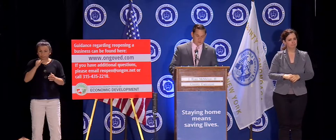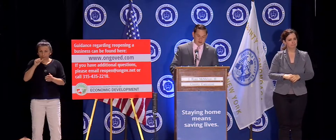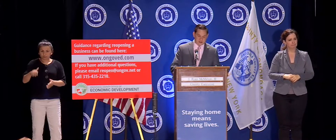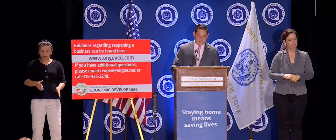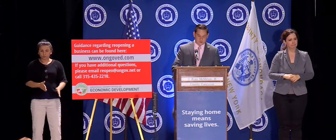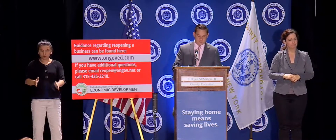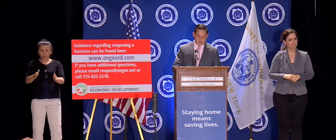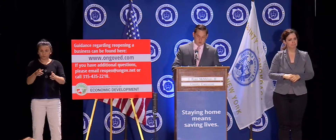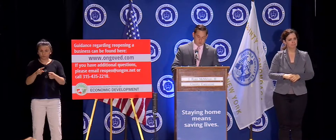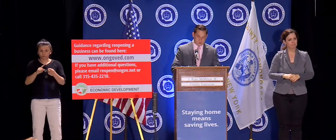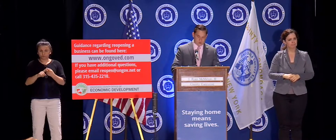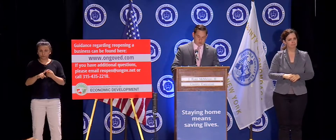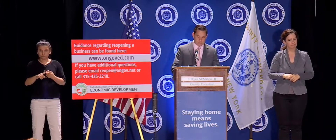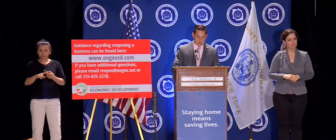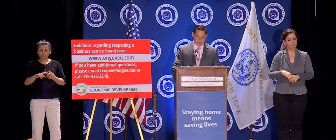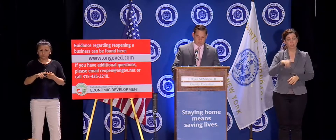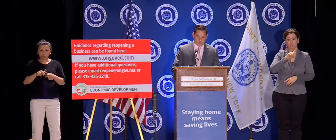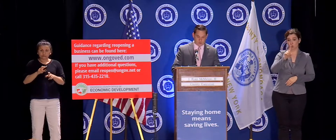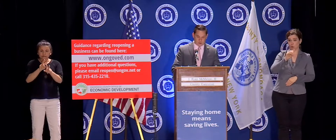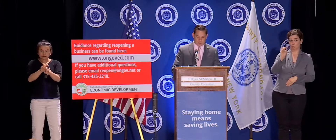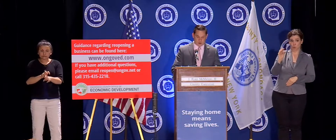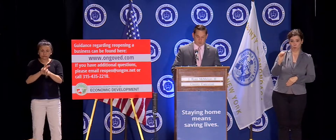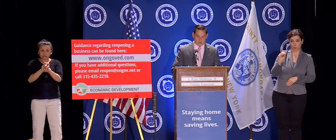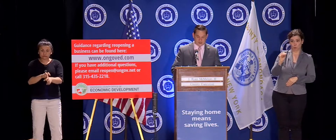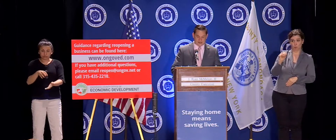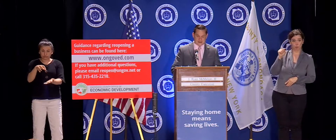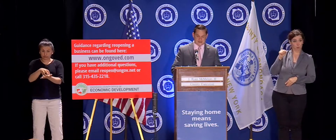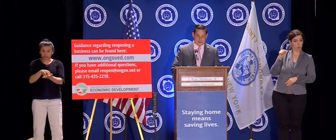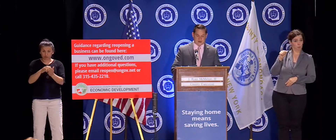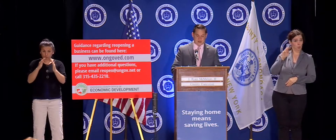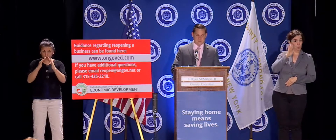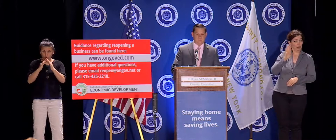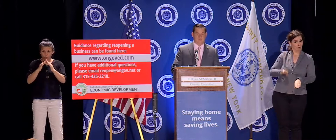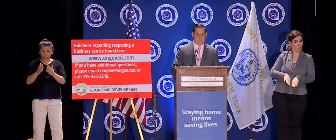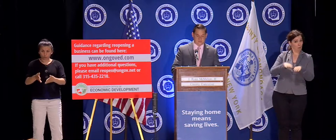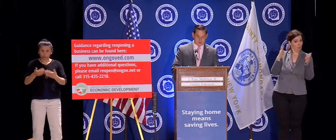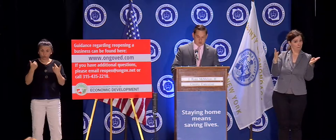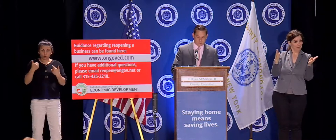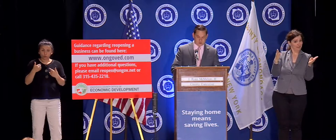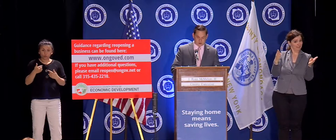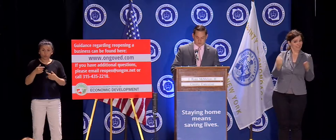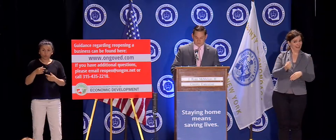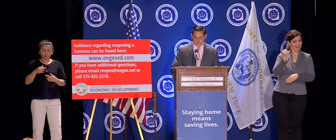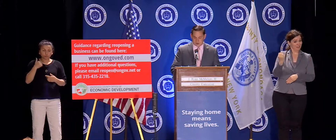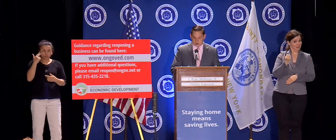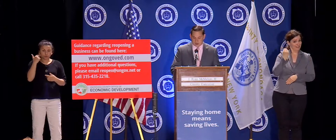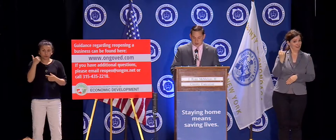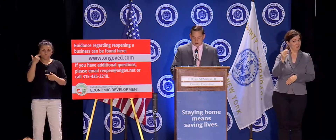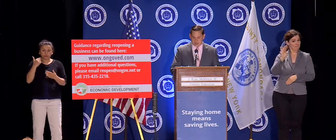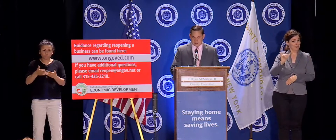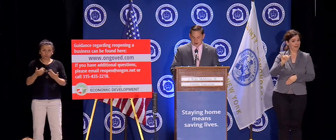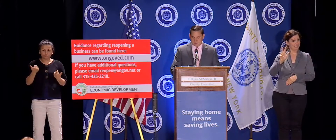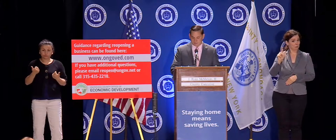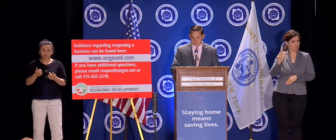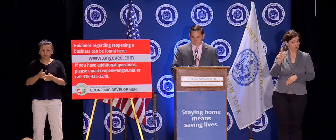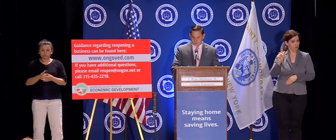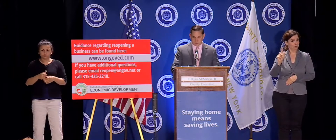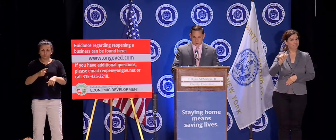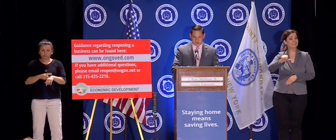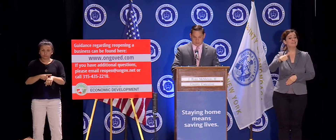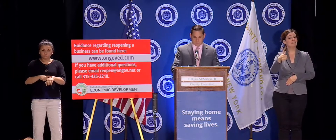The Rosamond Gifford Zoo will be open on Saturday, May 23rd, at 10